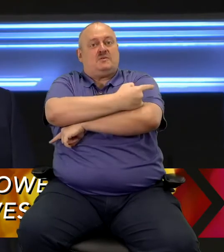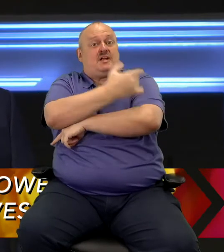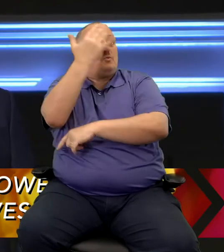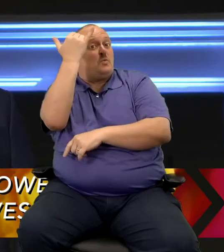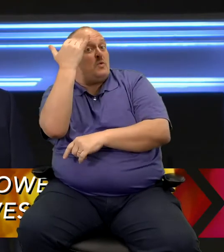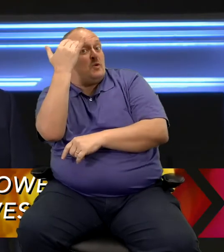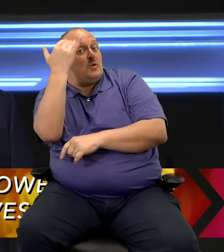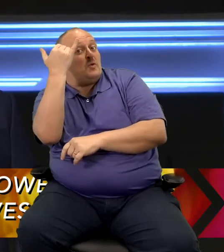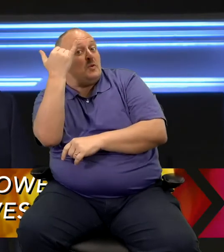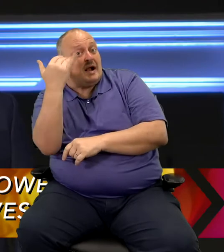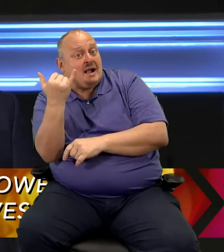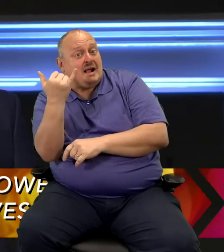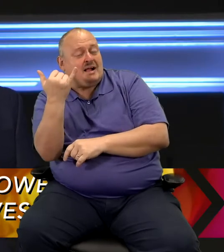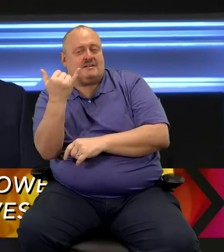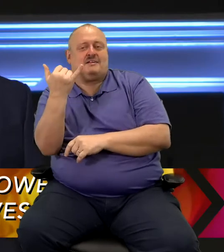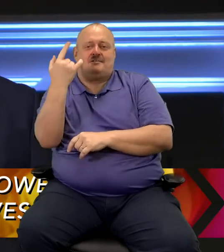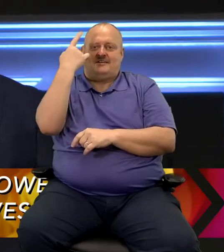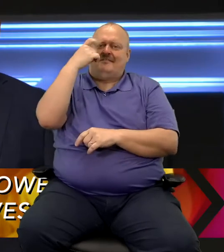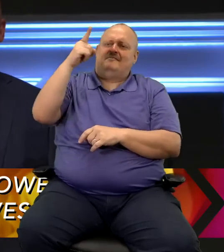today.